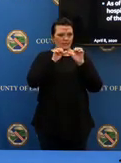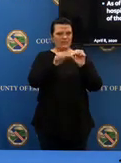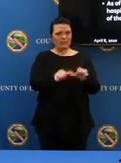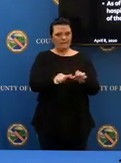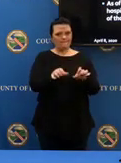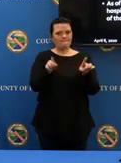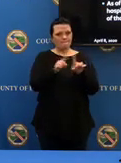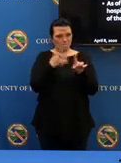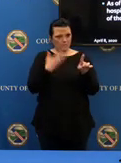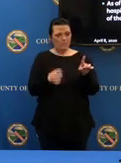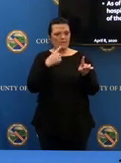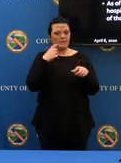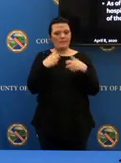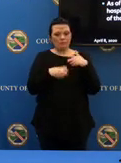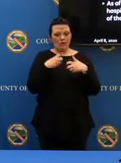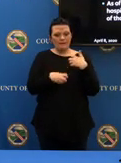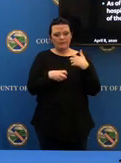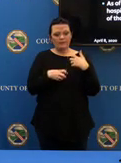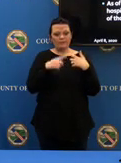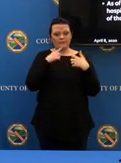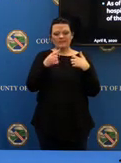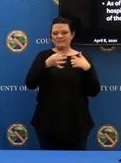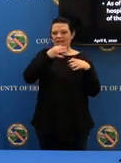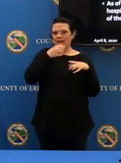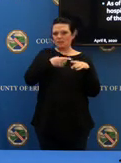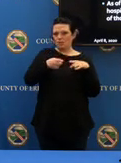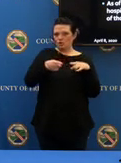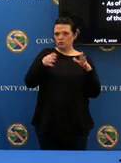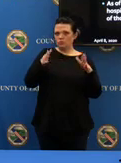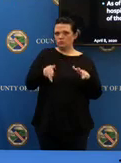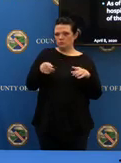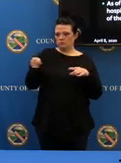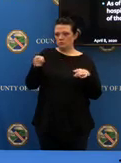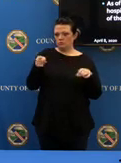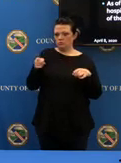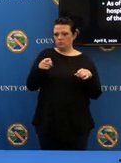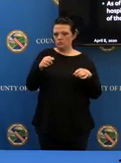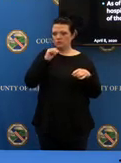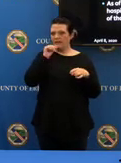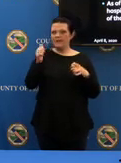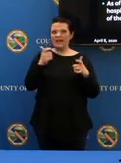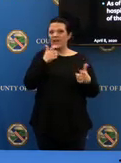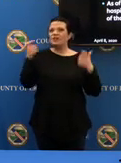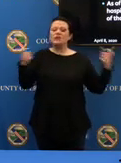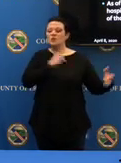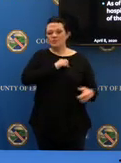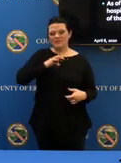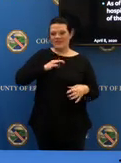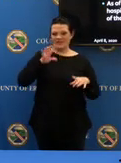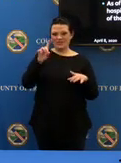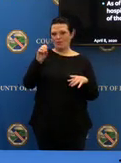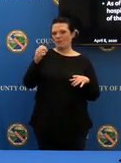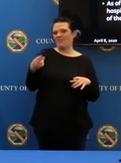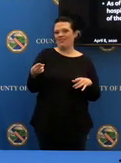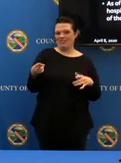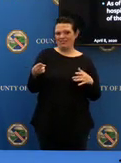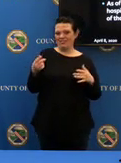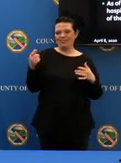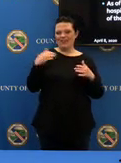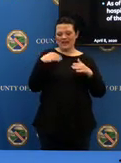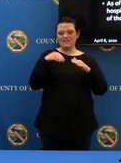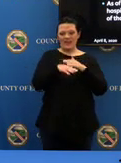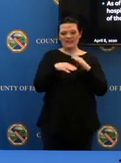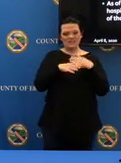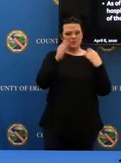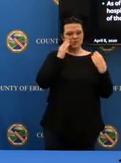As I said, the problem is it's the epidemiologists and the not huge staff of our Department of Health that has access to